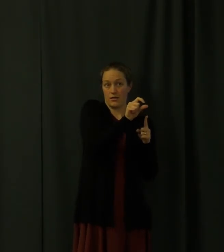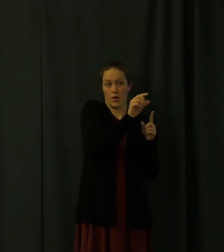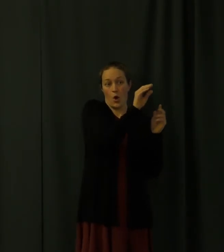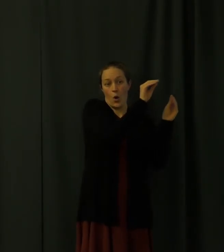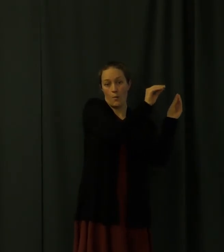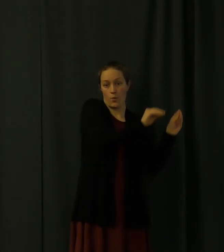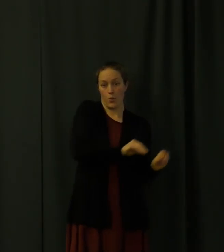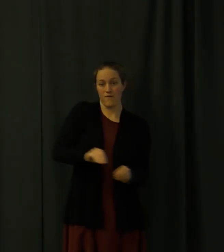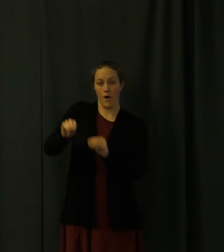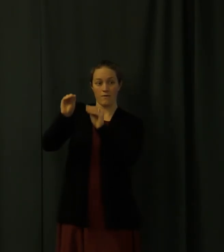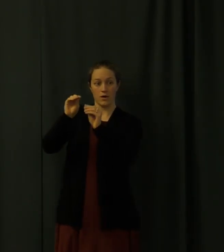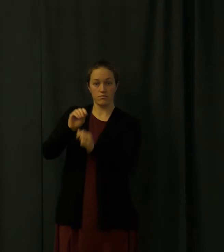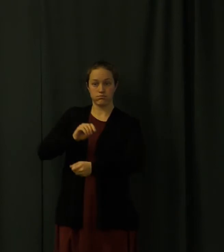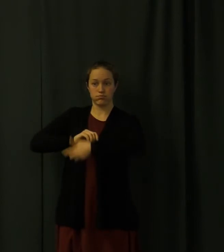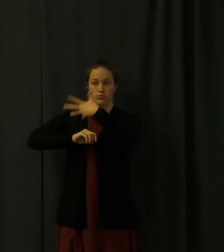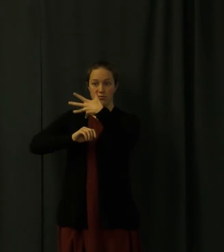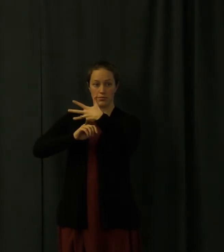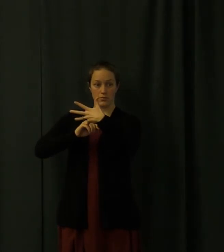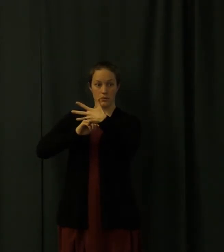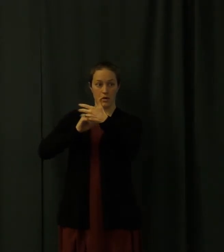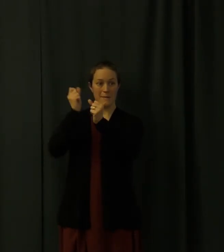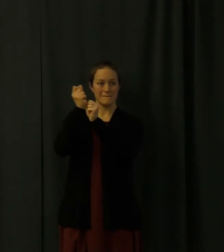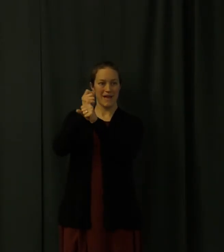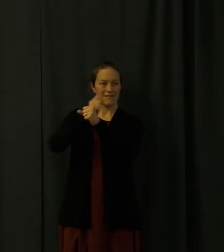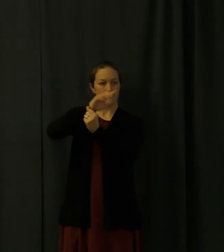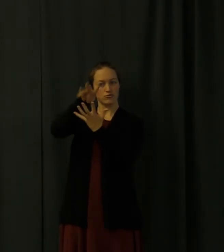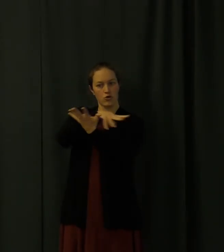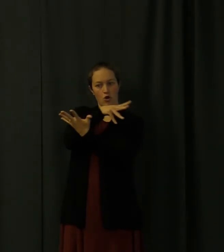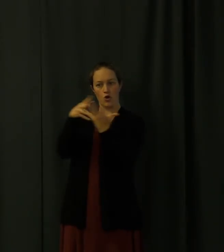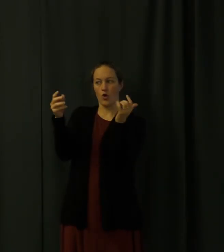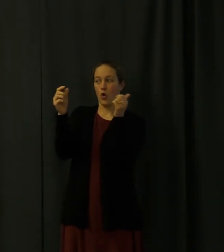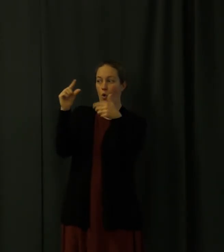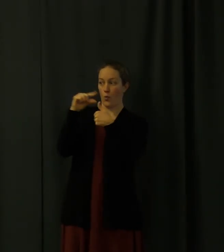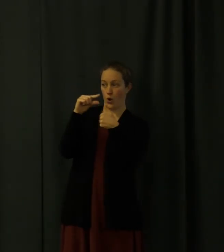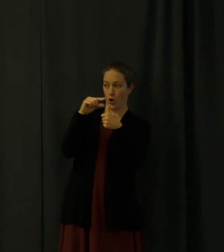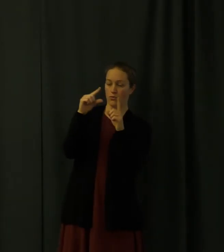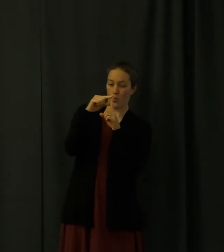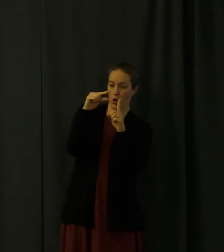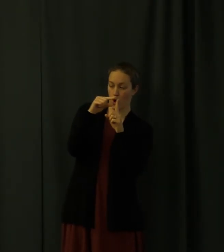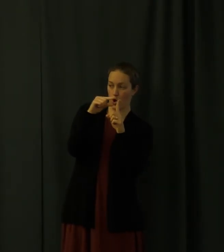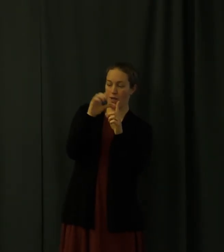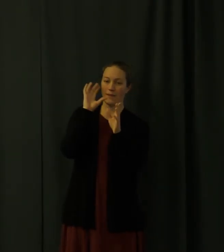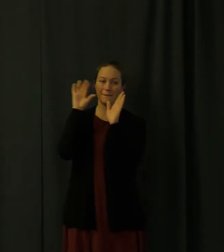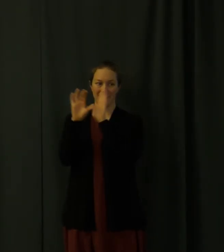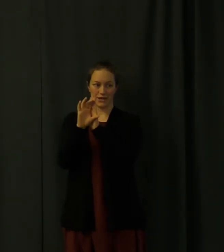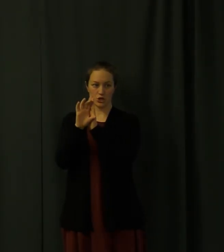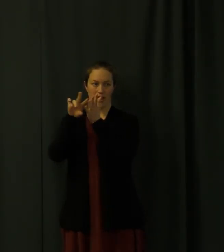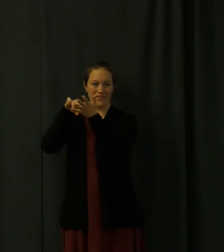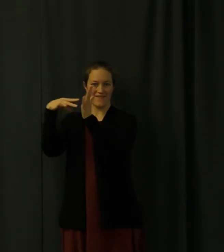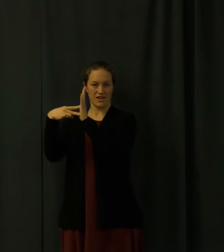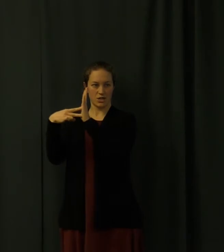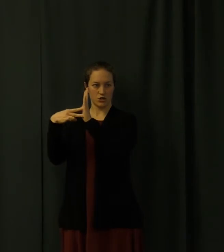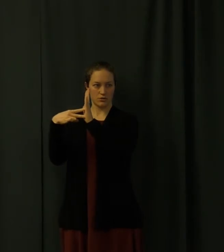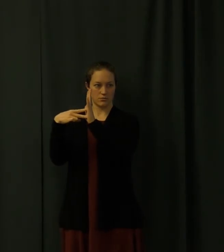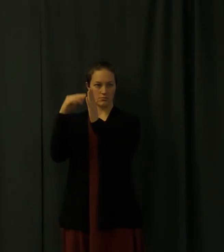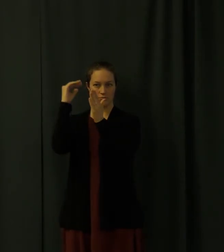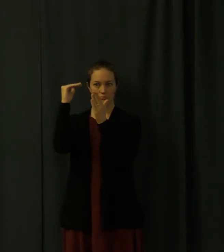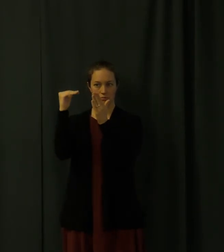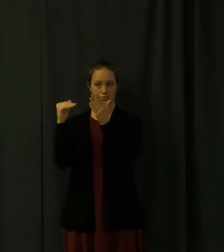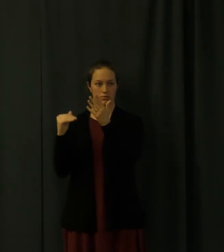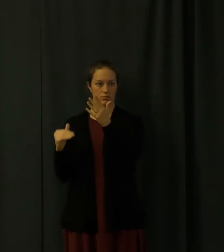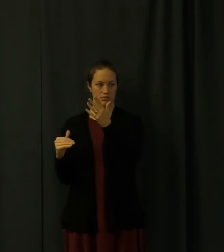Google Doc, and makes that chart with the word, the picture, and the definition. Whoa.